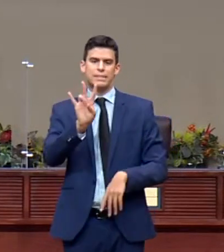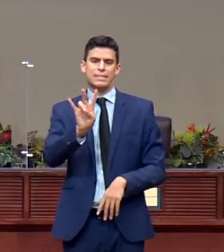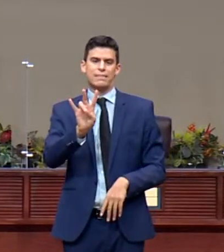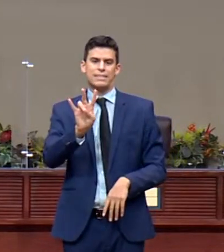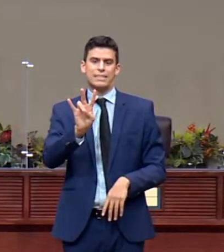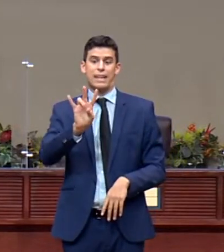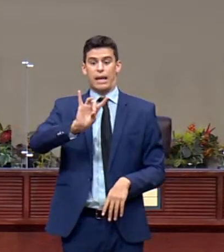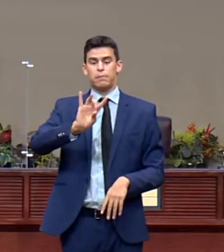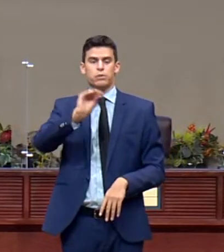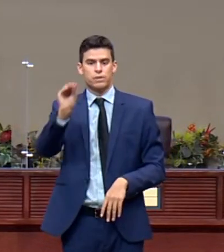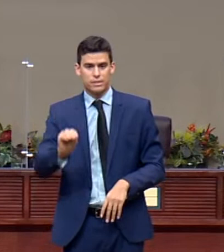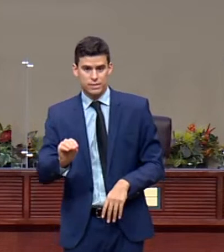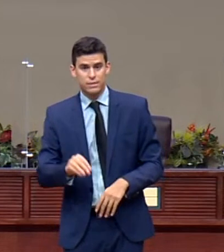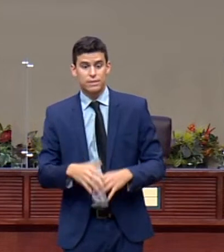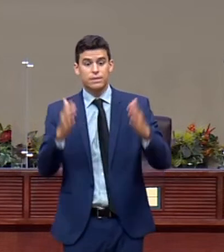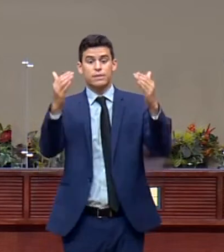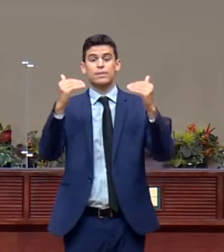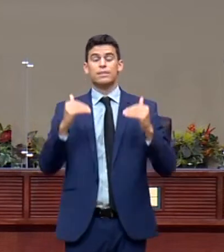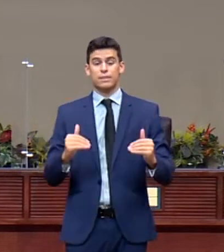78%.